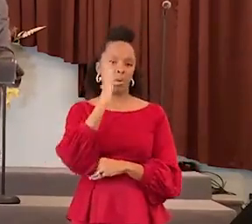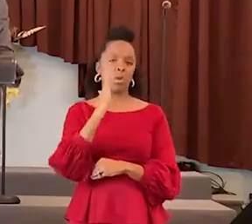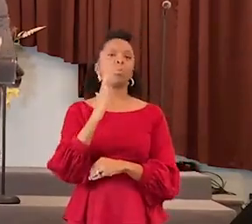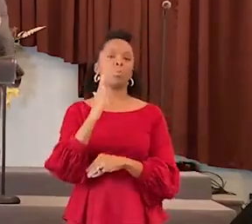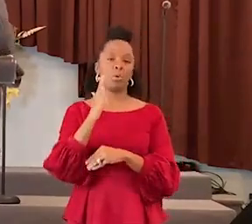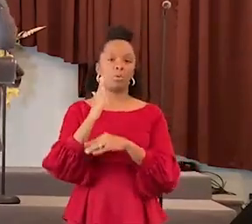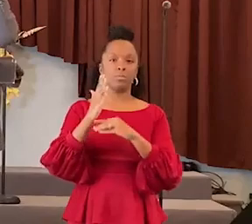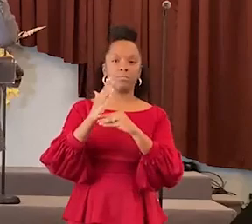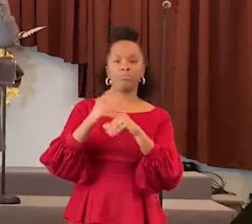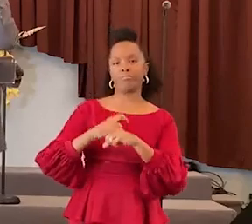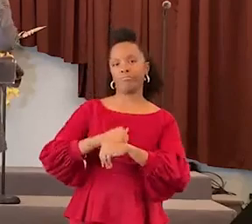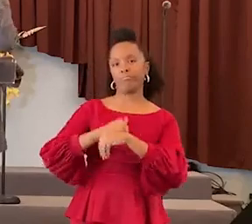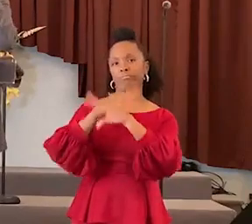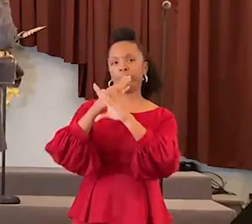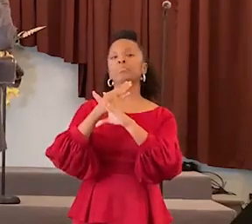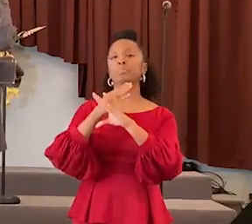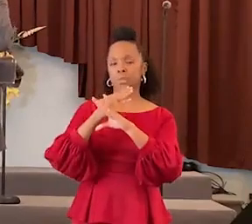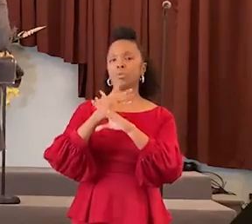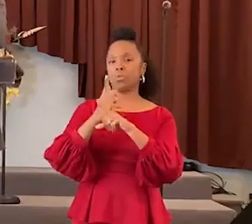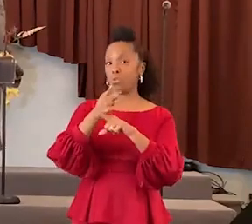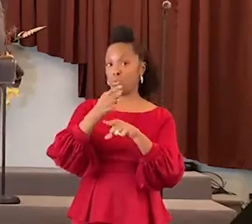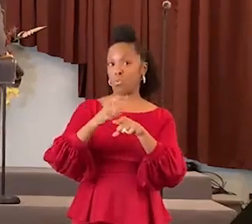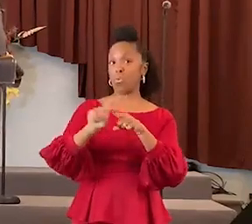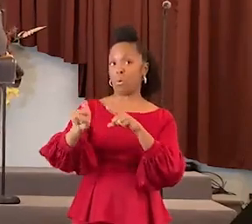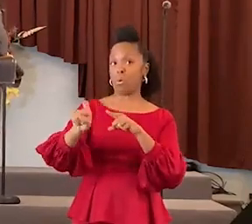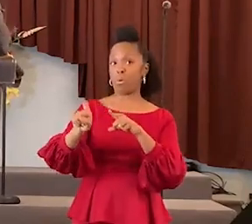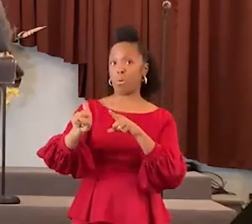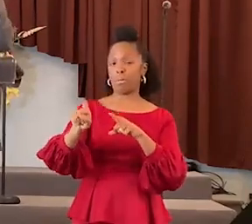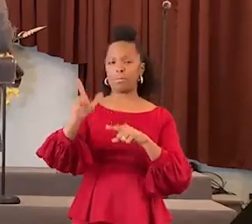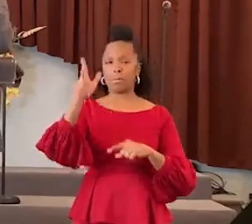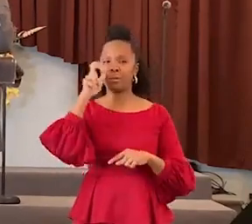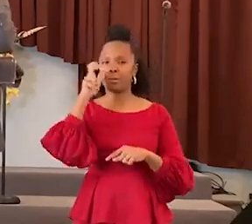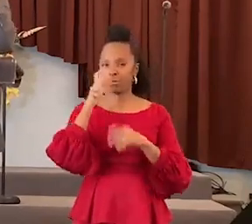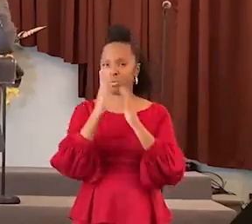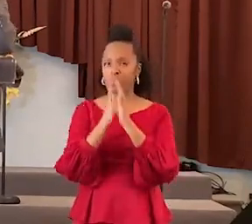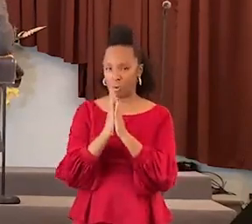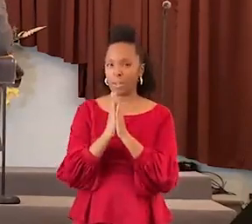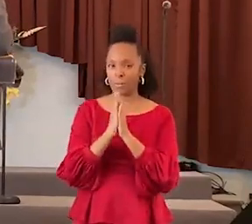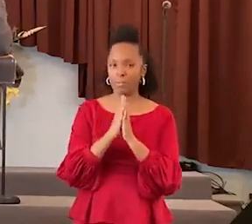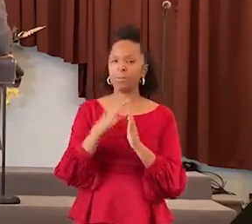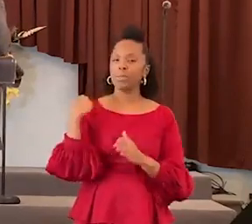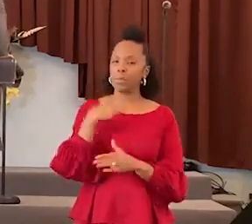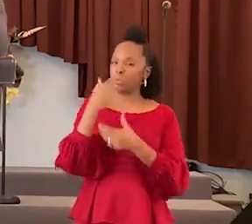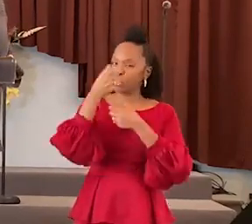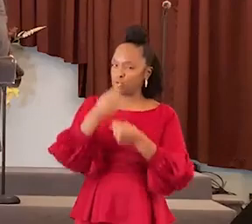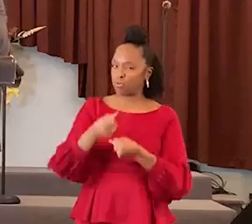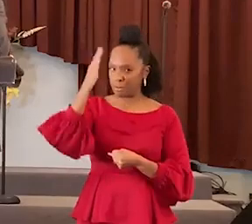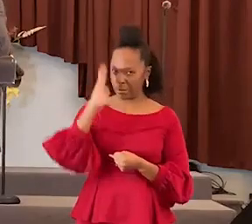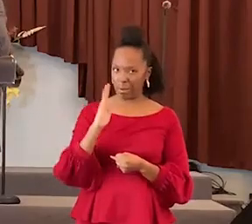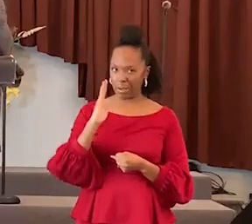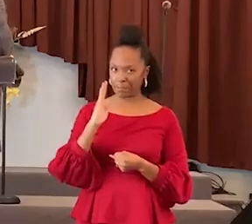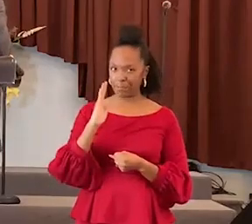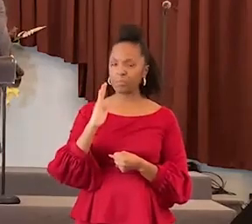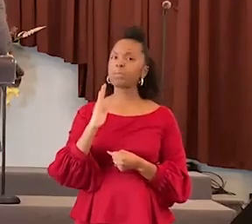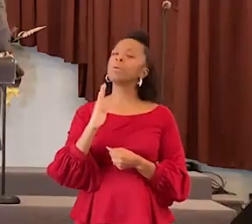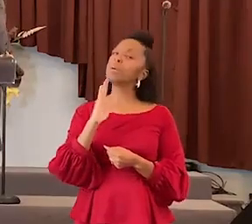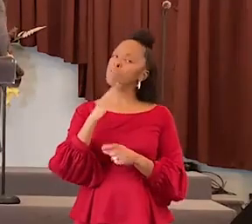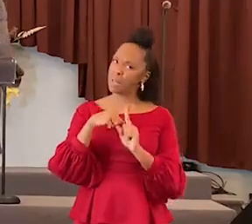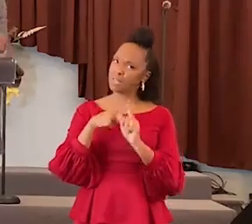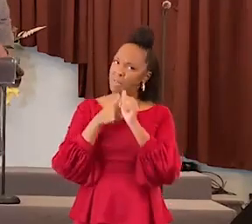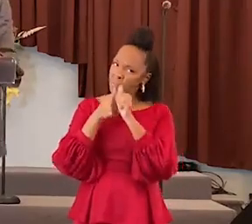awakening. And I want you to believe God by faith. And I want you to adhere to the time of